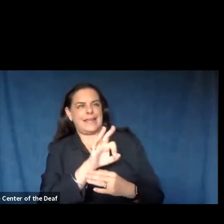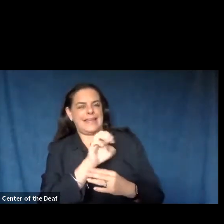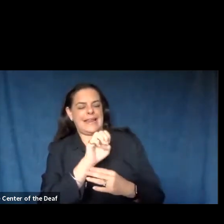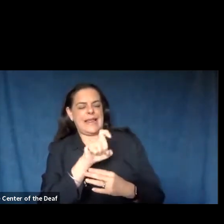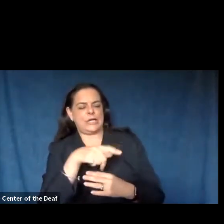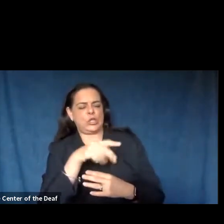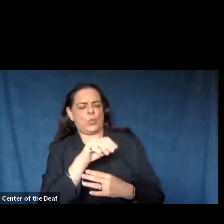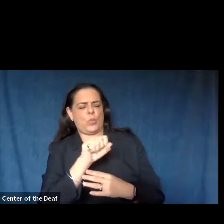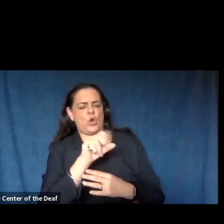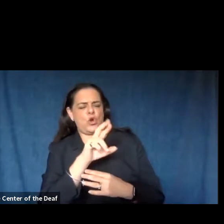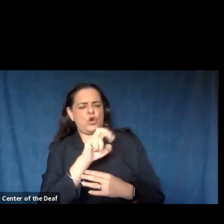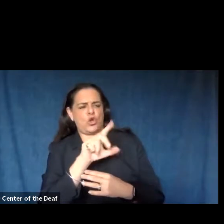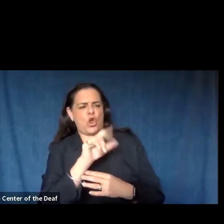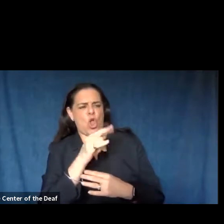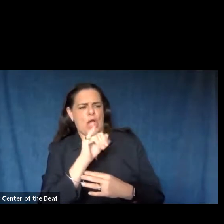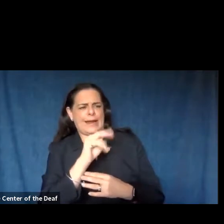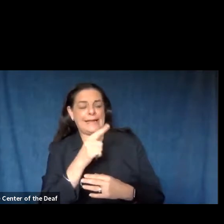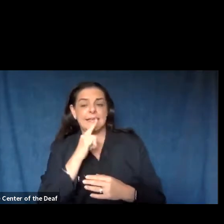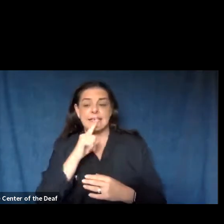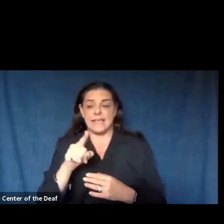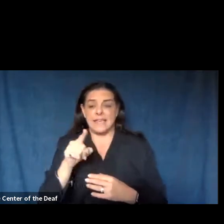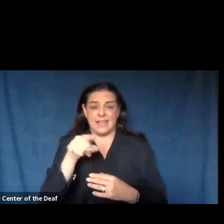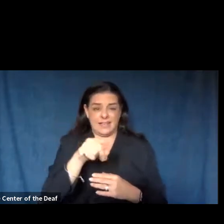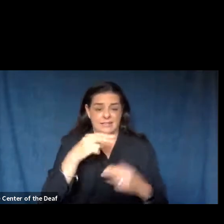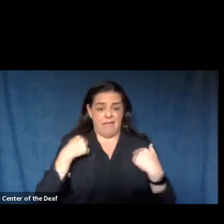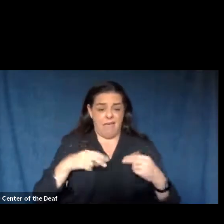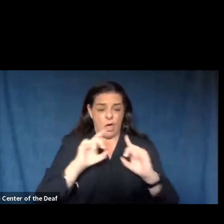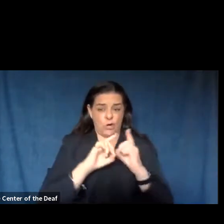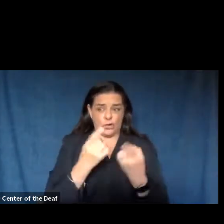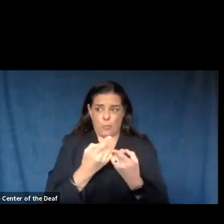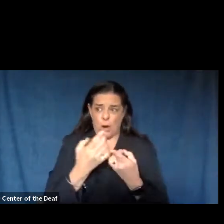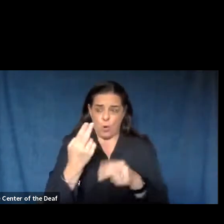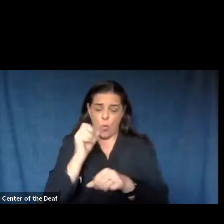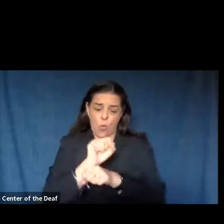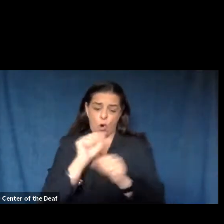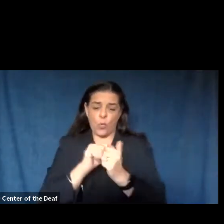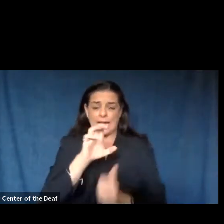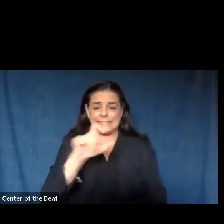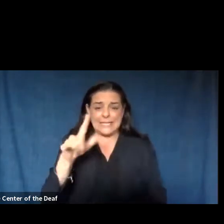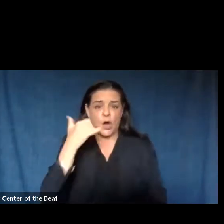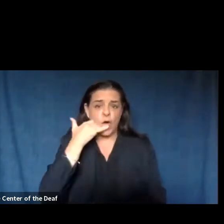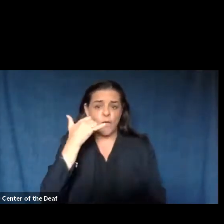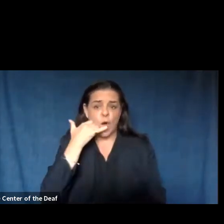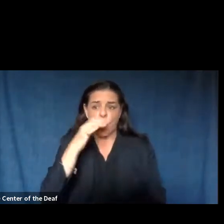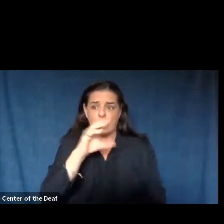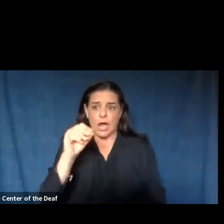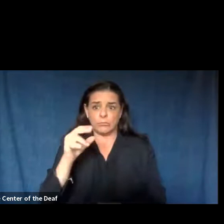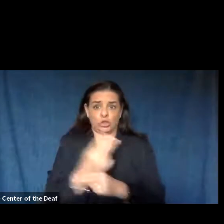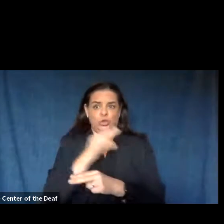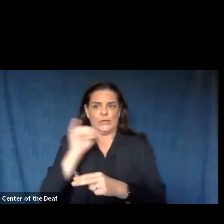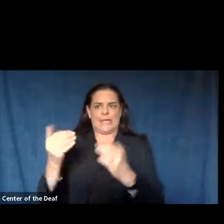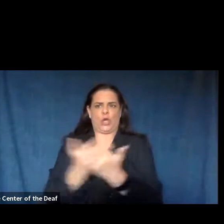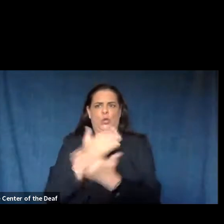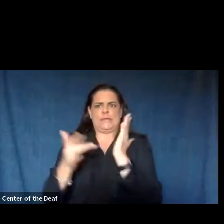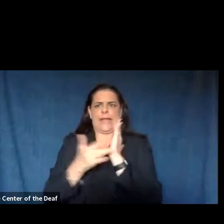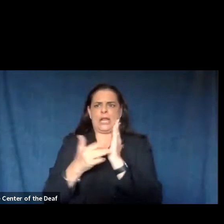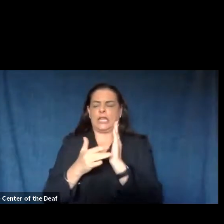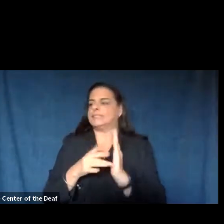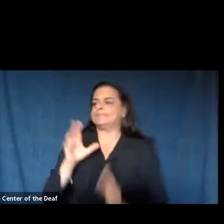Health Department working with cell phone companies to utilize this new technology? We currently are not. From Madison